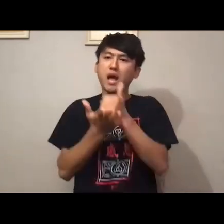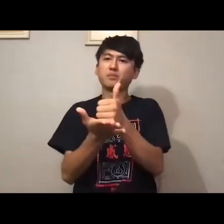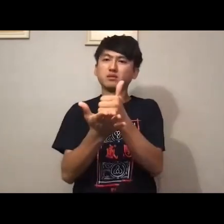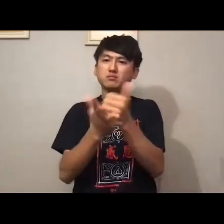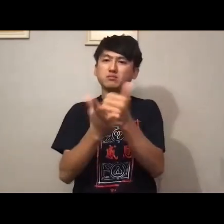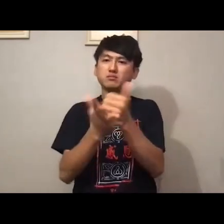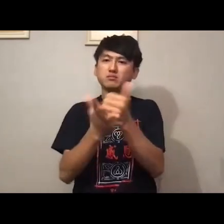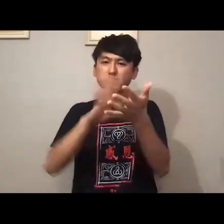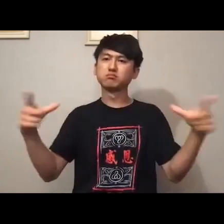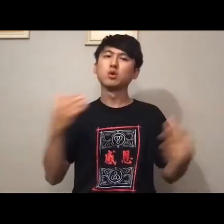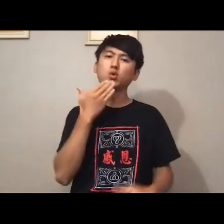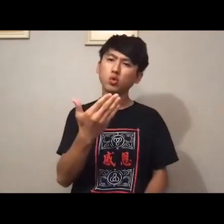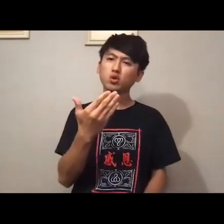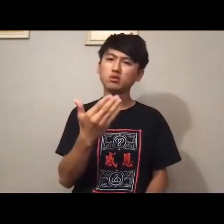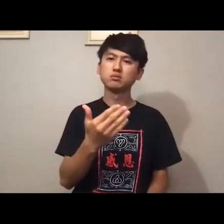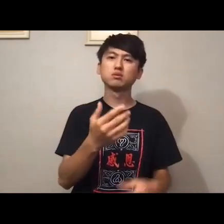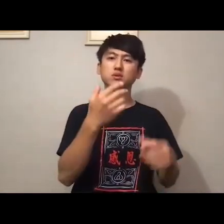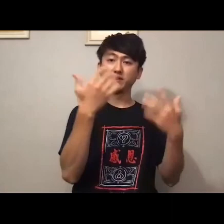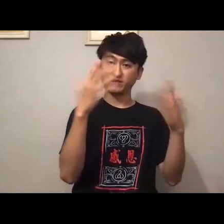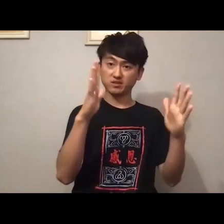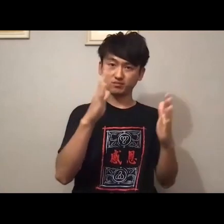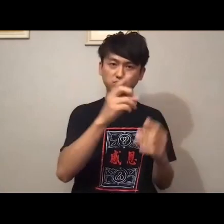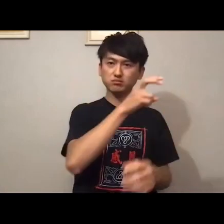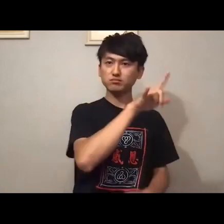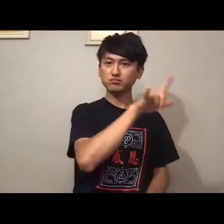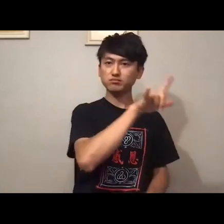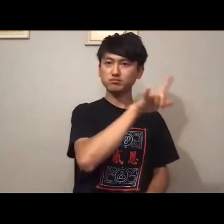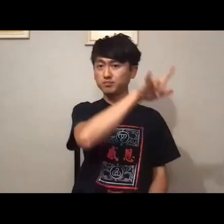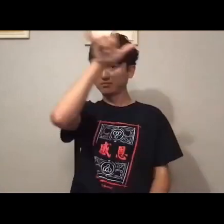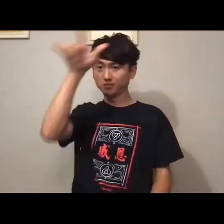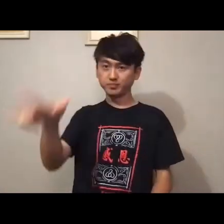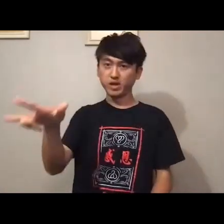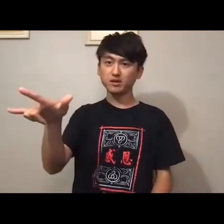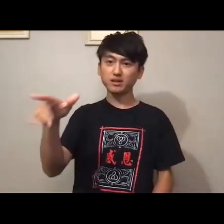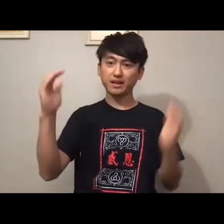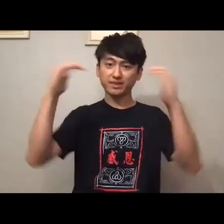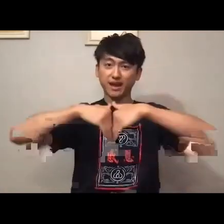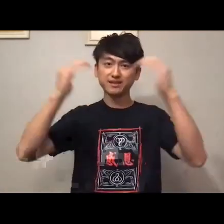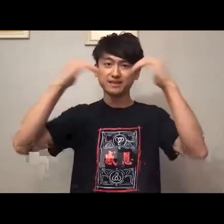And it was a good experience. It helped me to learn language.